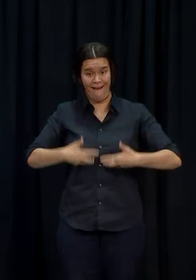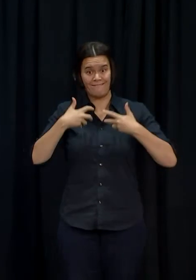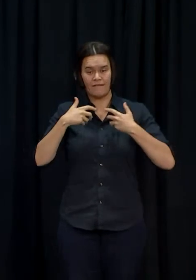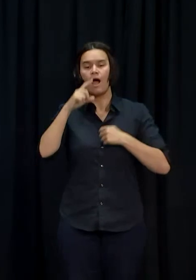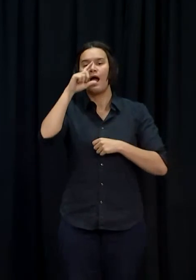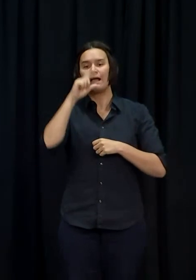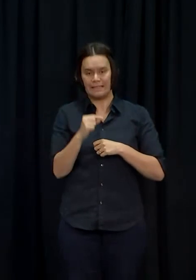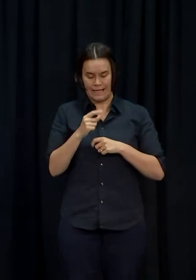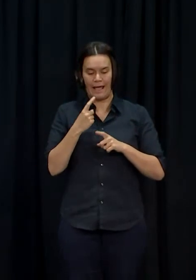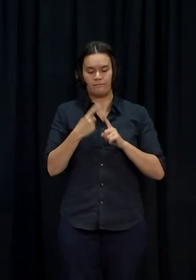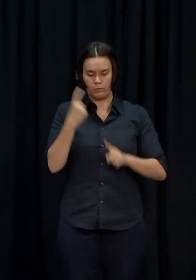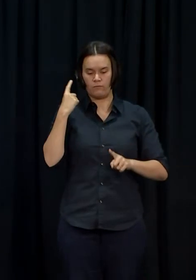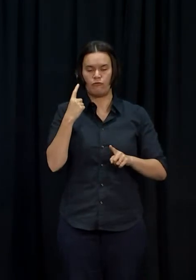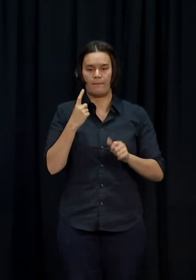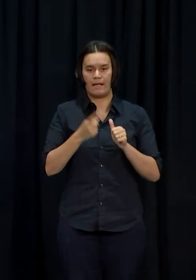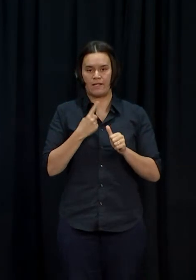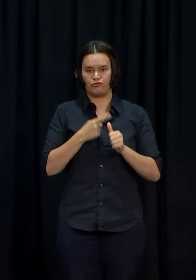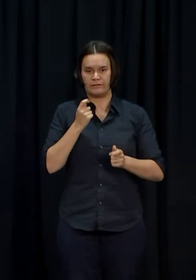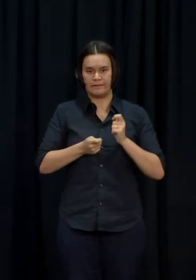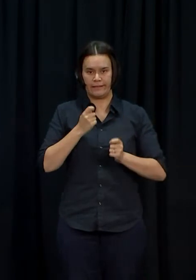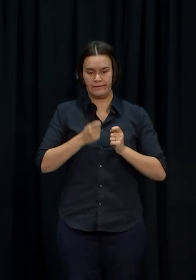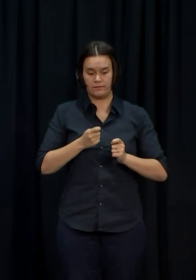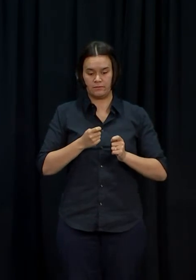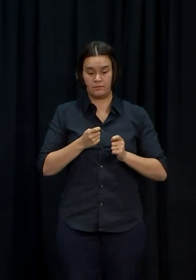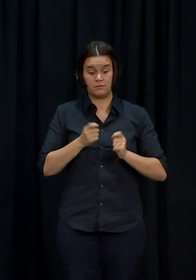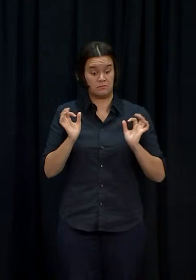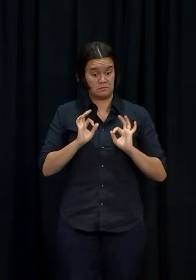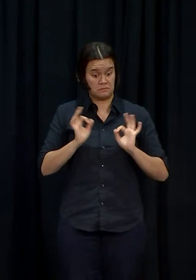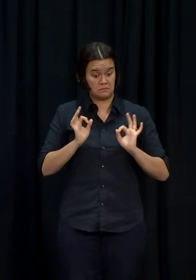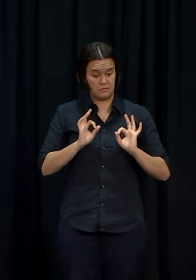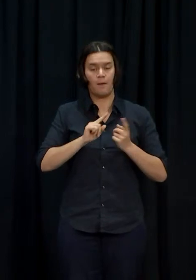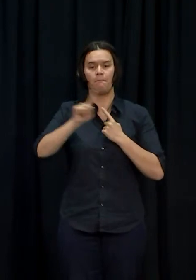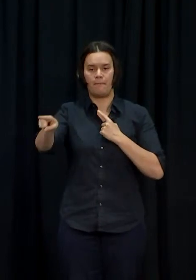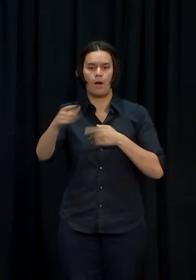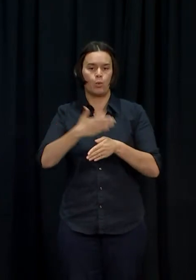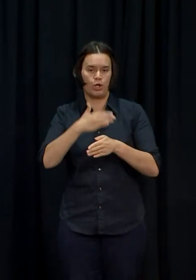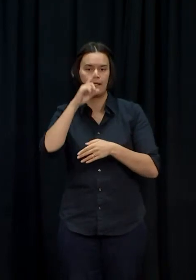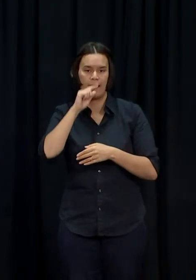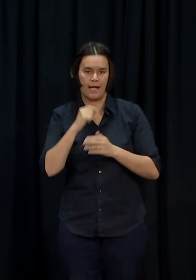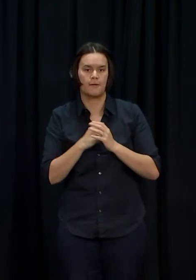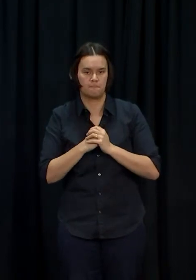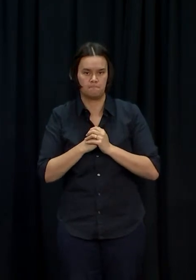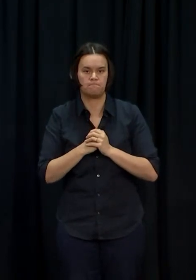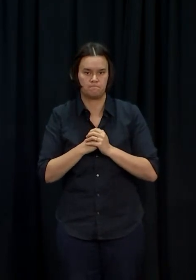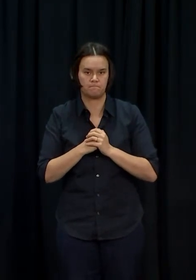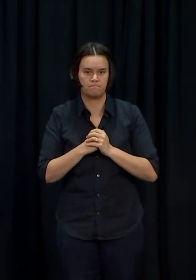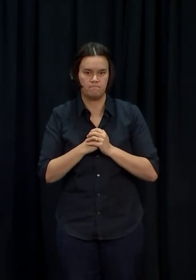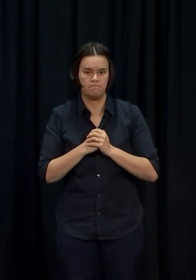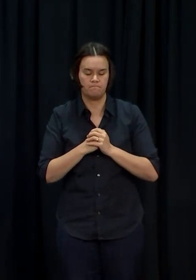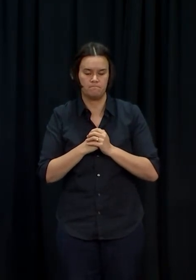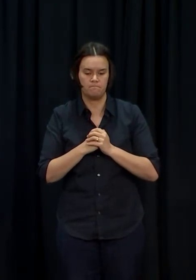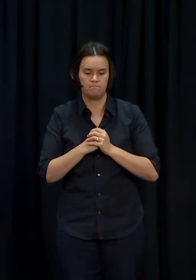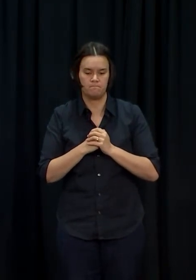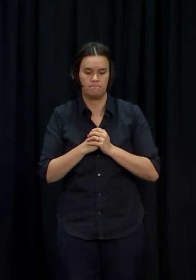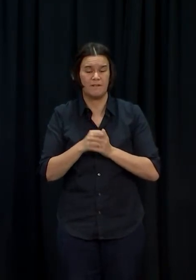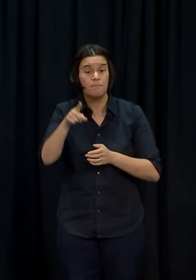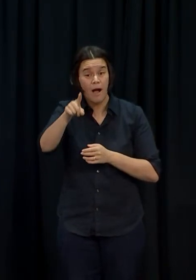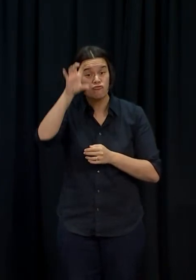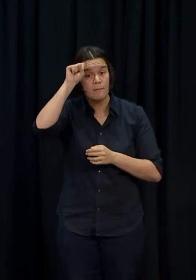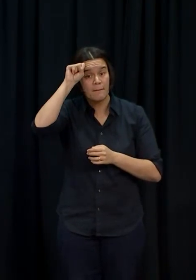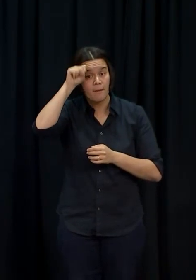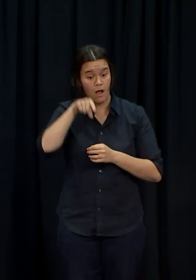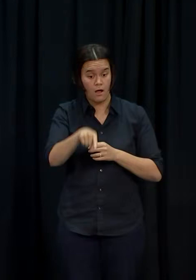Today we've gone through the details of public health operations so that everyone understands that the response will change as the outbreak